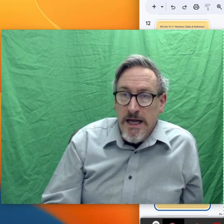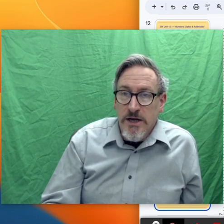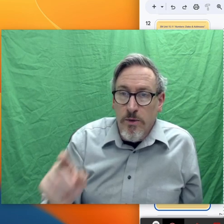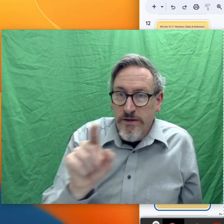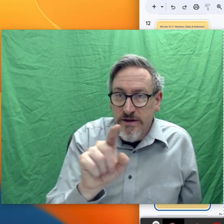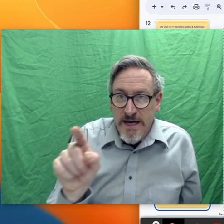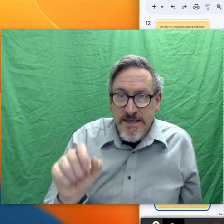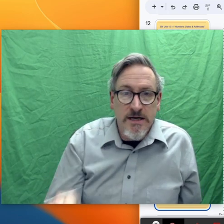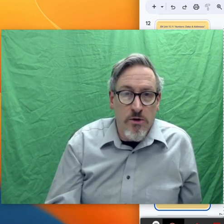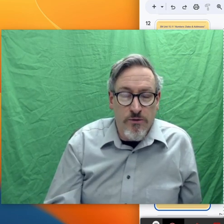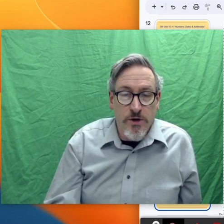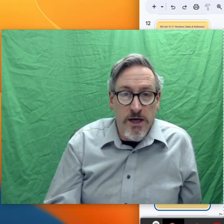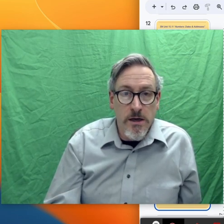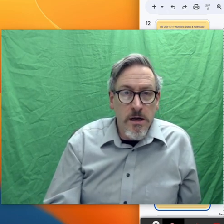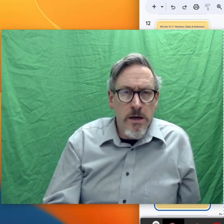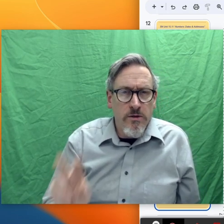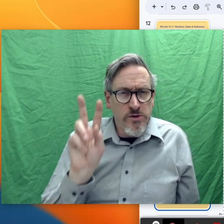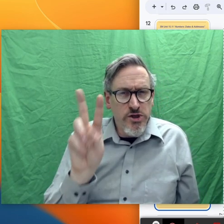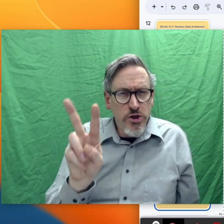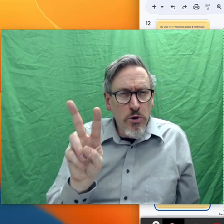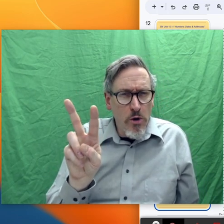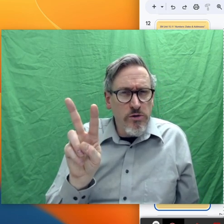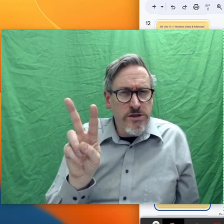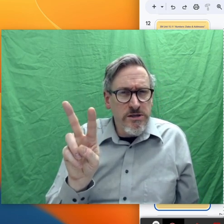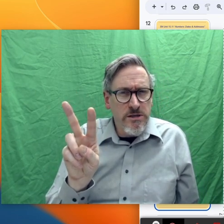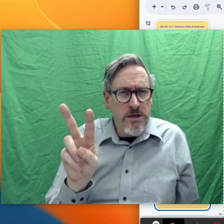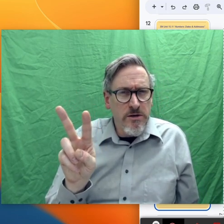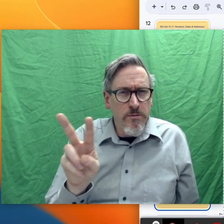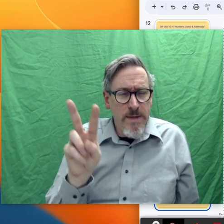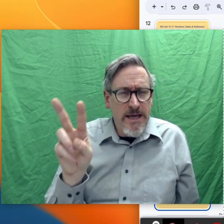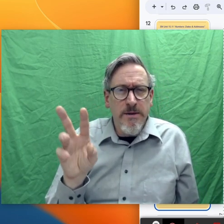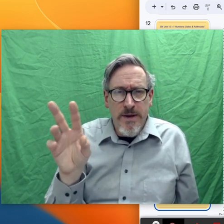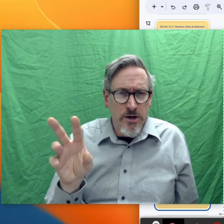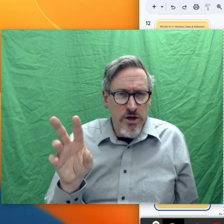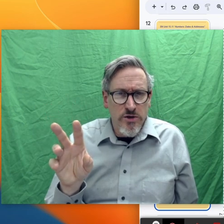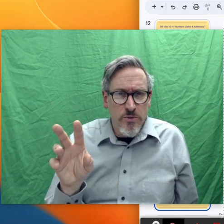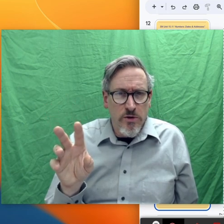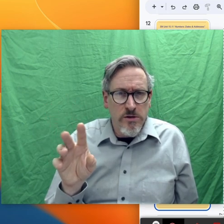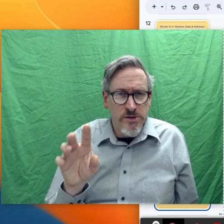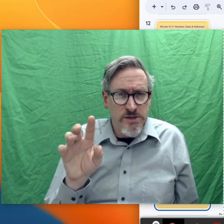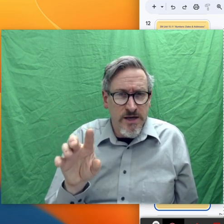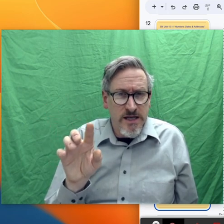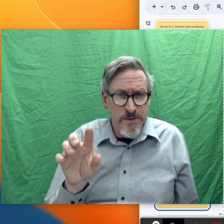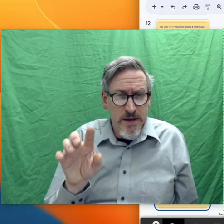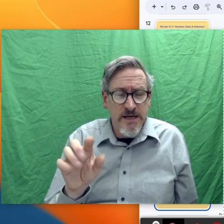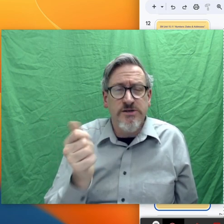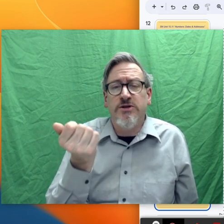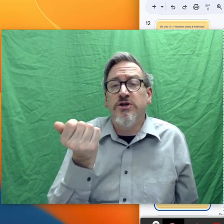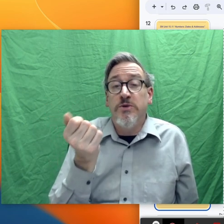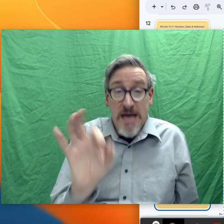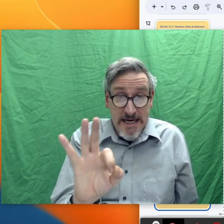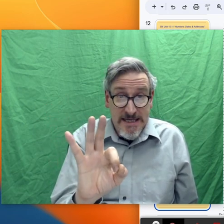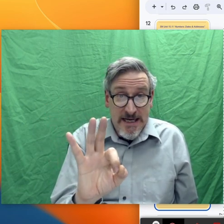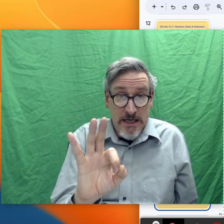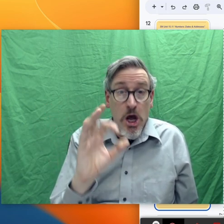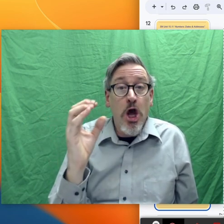Again, like with 1903, those 2 O's make it a bit unusual. So it's a bit easier to